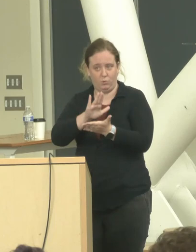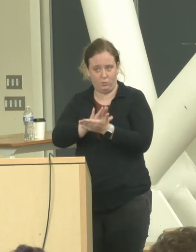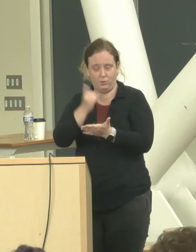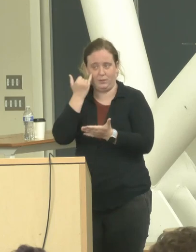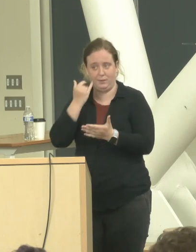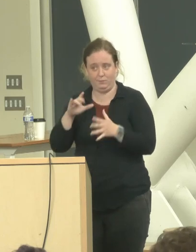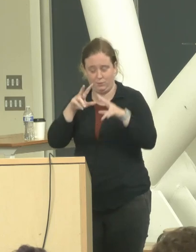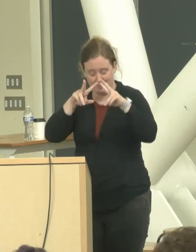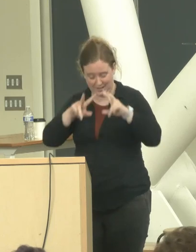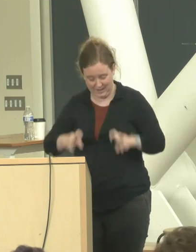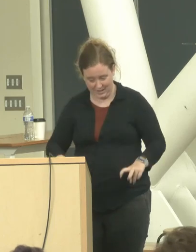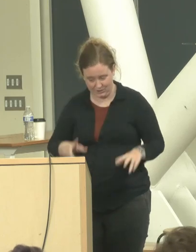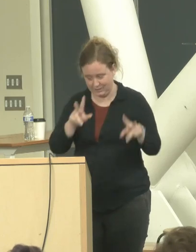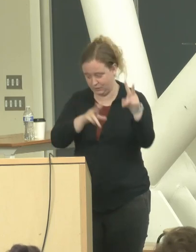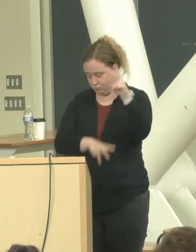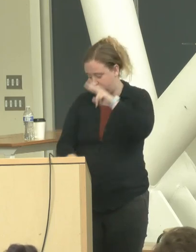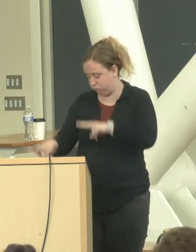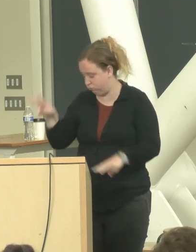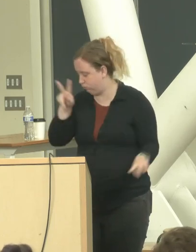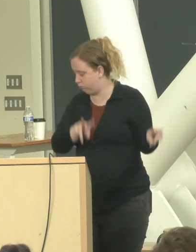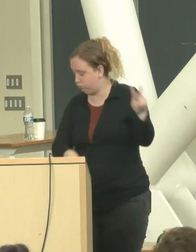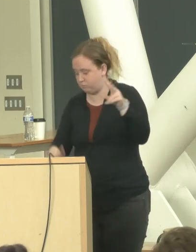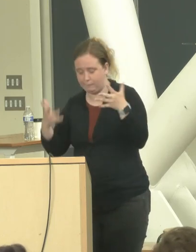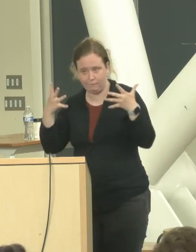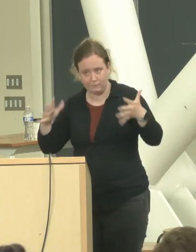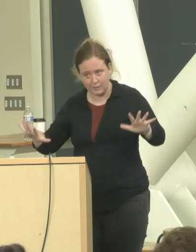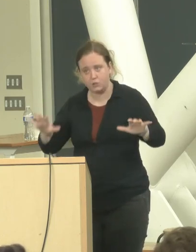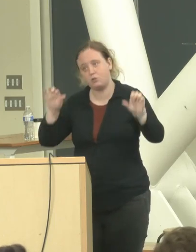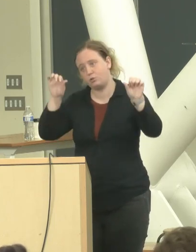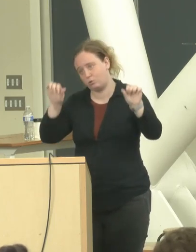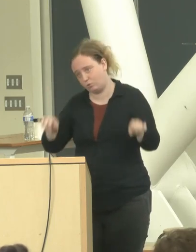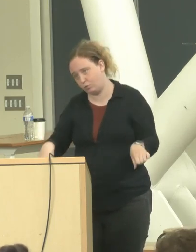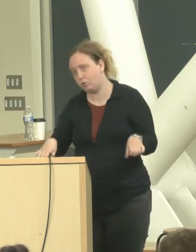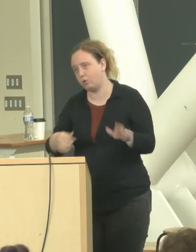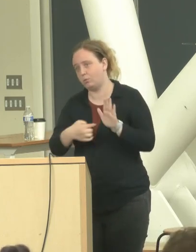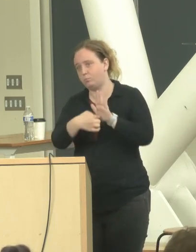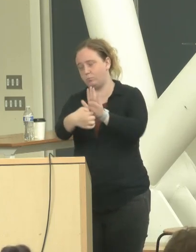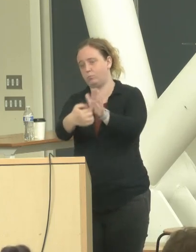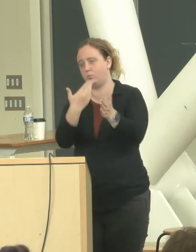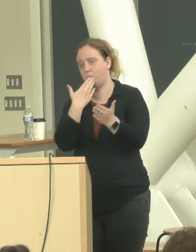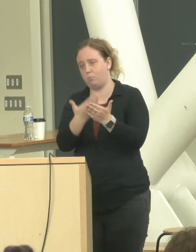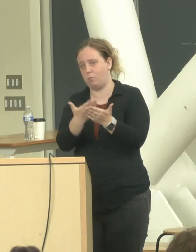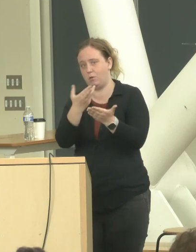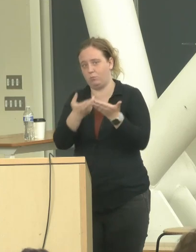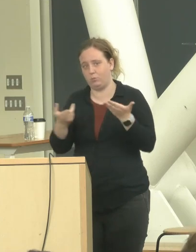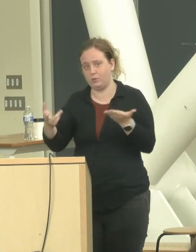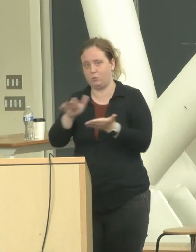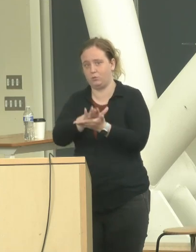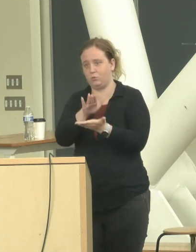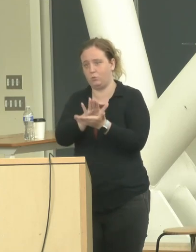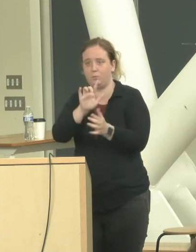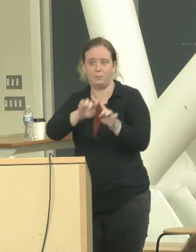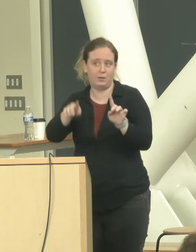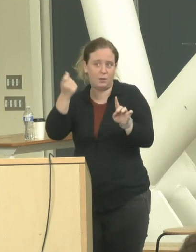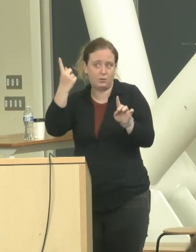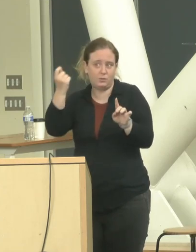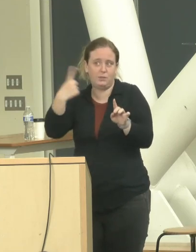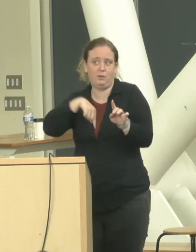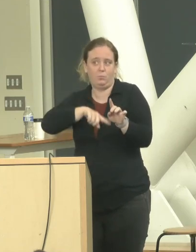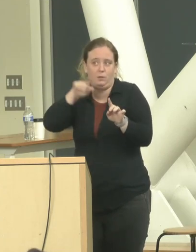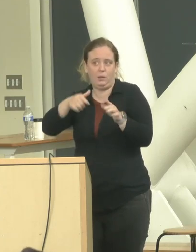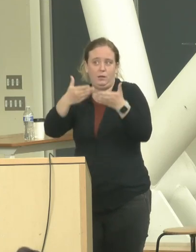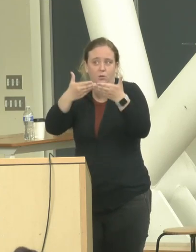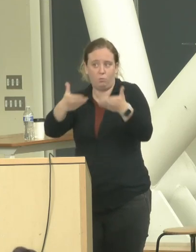well-resourced schools. But the point is, I'm making is, we need to have a whole system of well-resourced schools so that the whole district